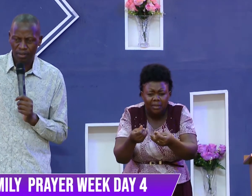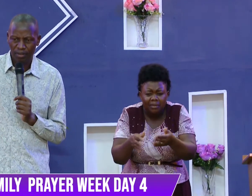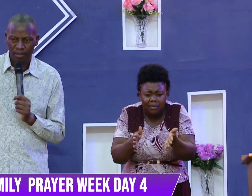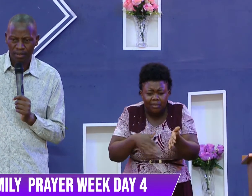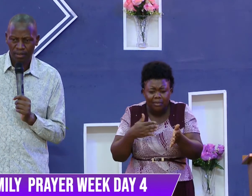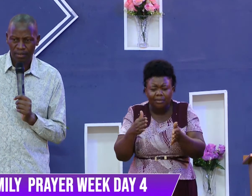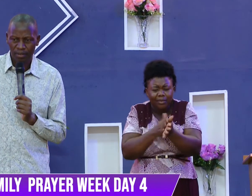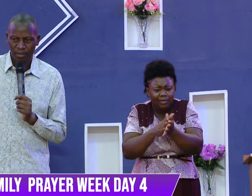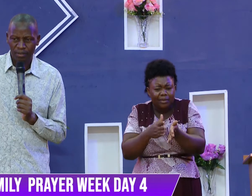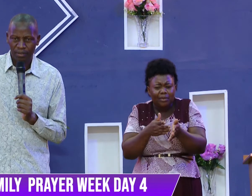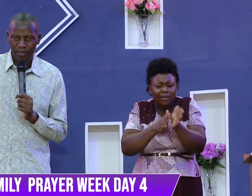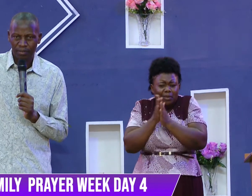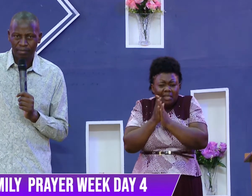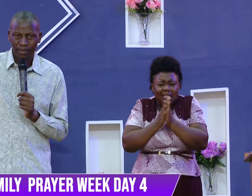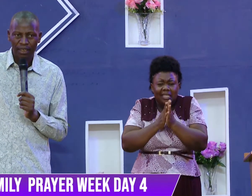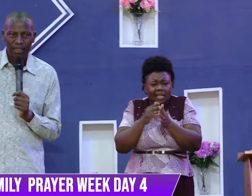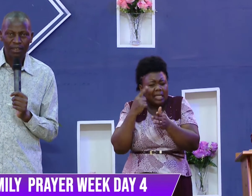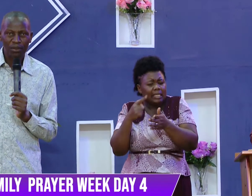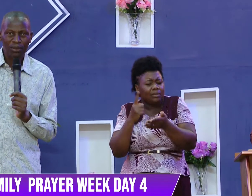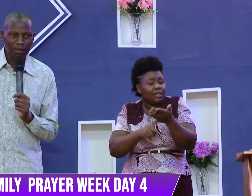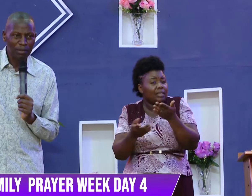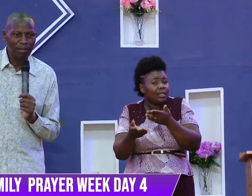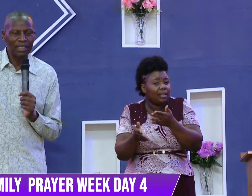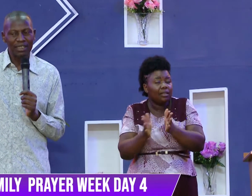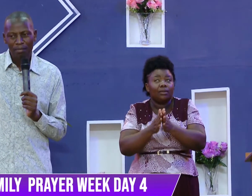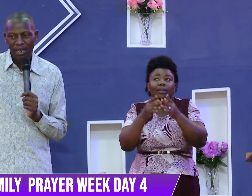they've given it to you, you lust so much. And I